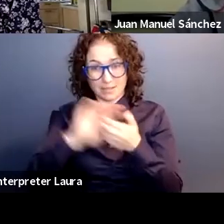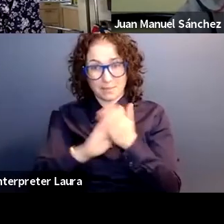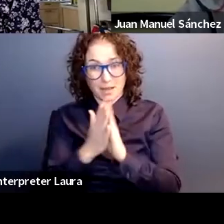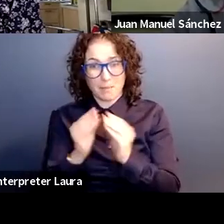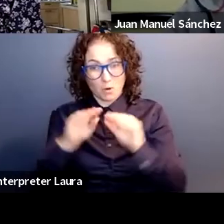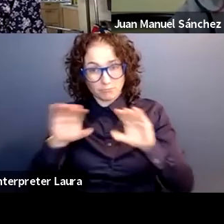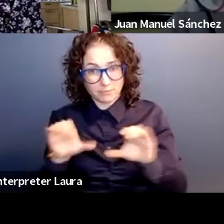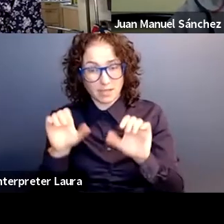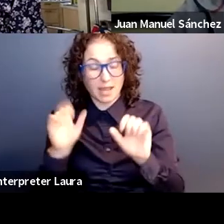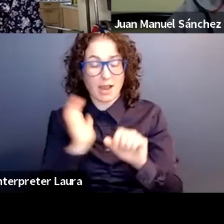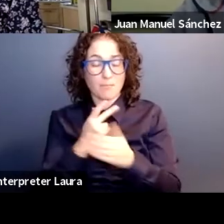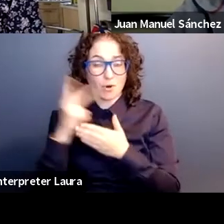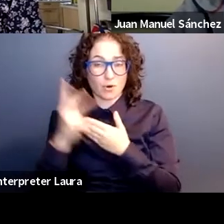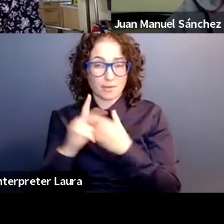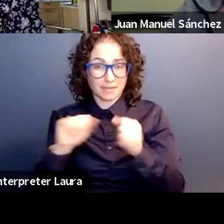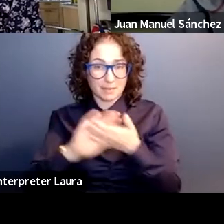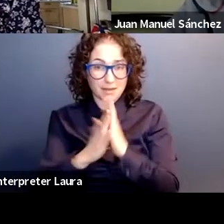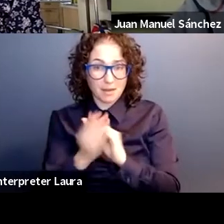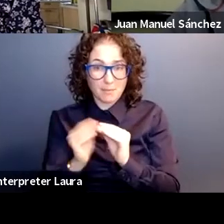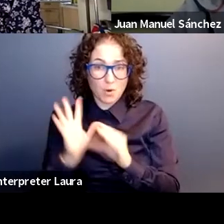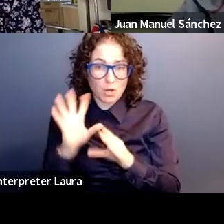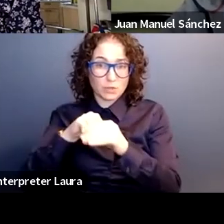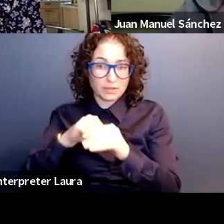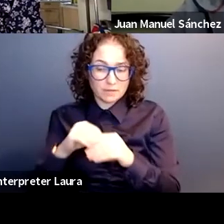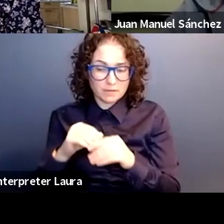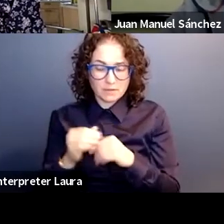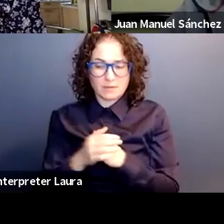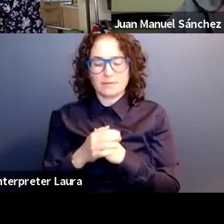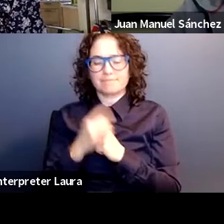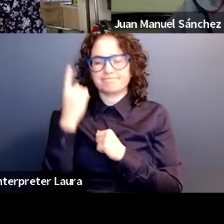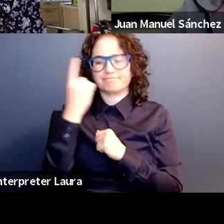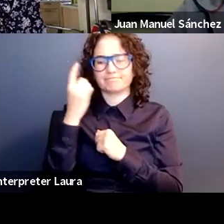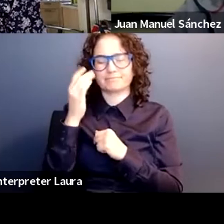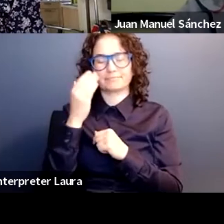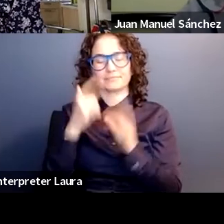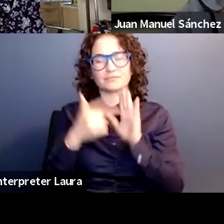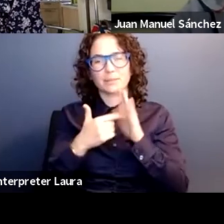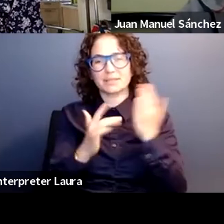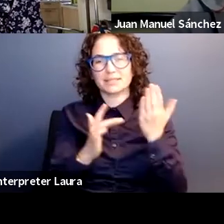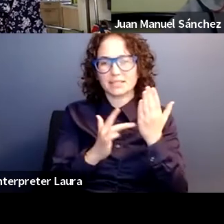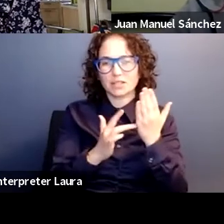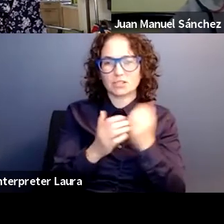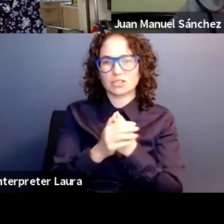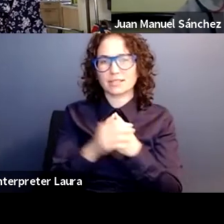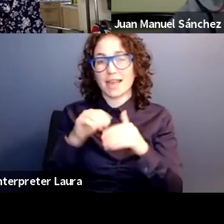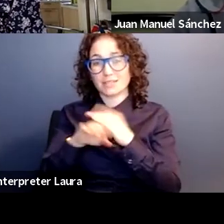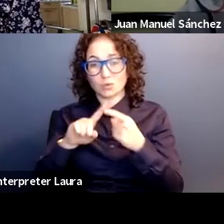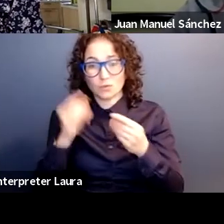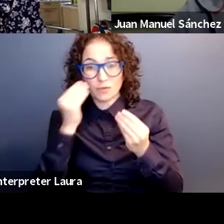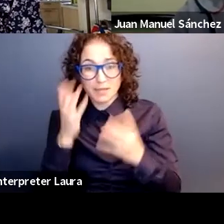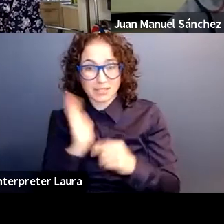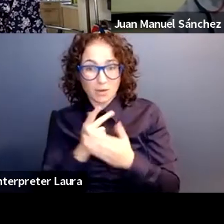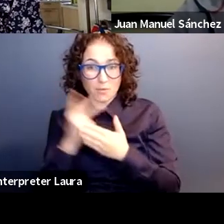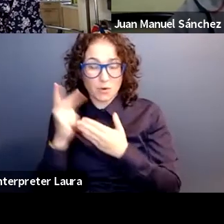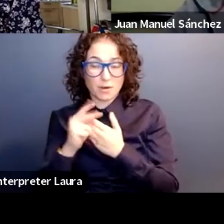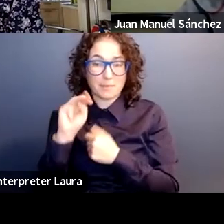inclusive. I just think about, for example, technology and access to information in our program. For example, in